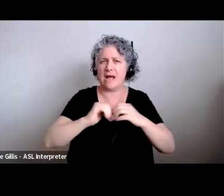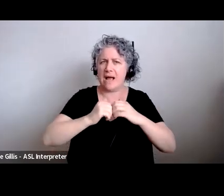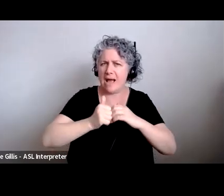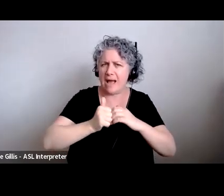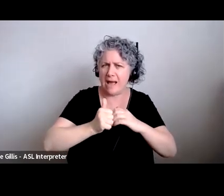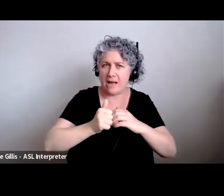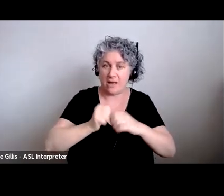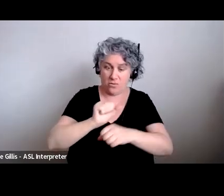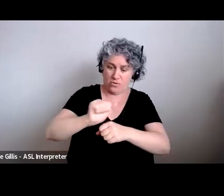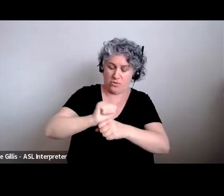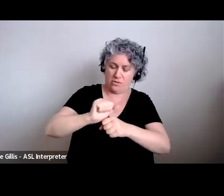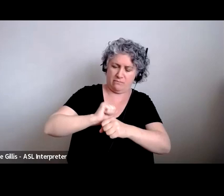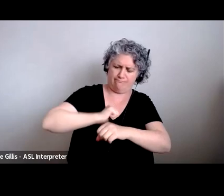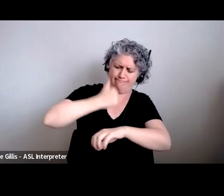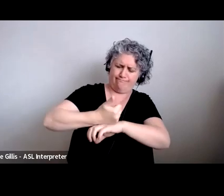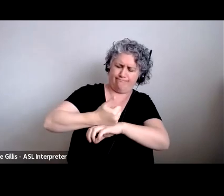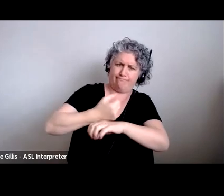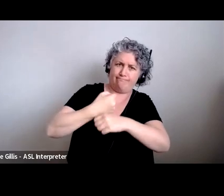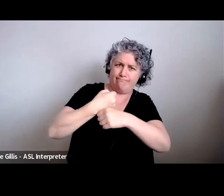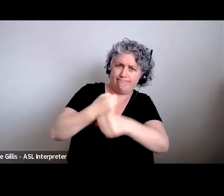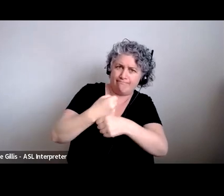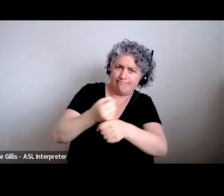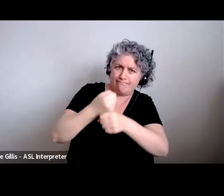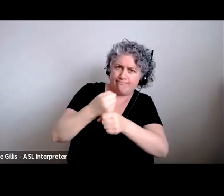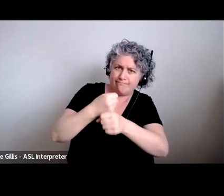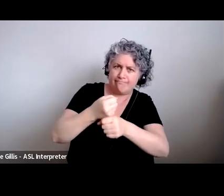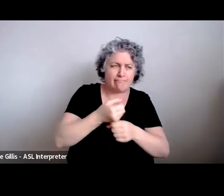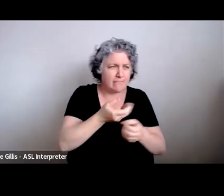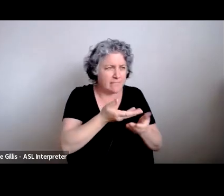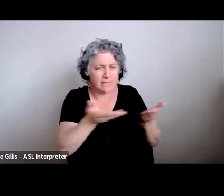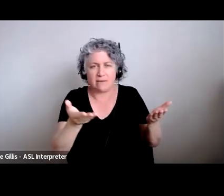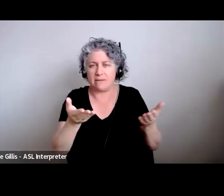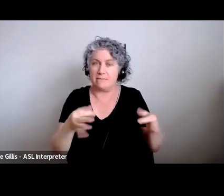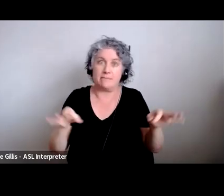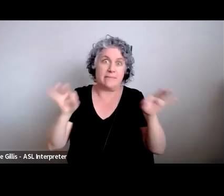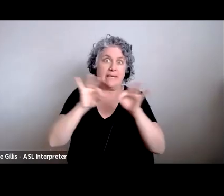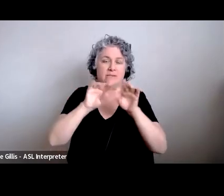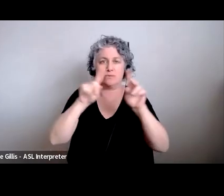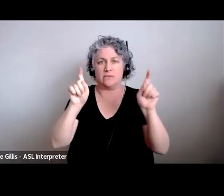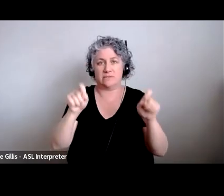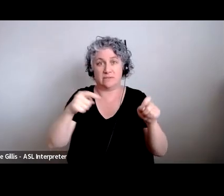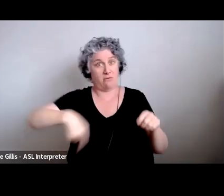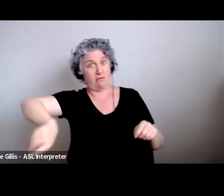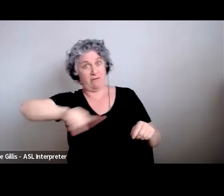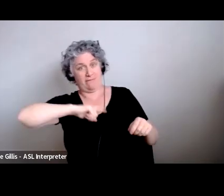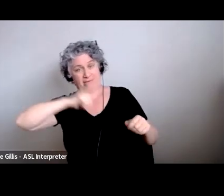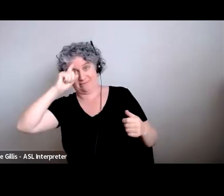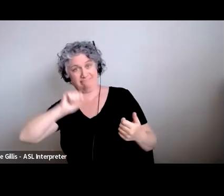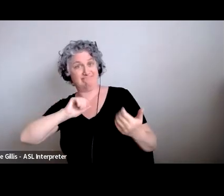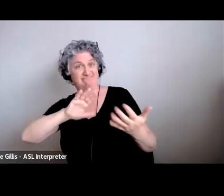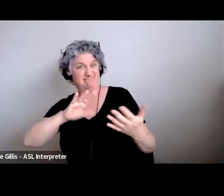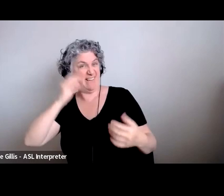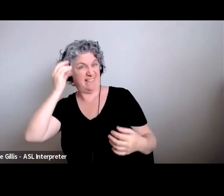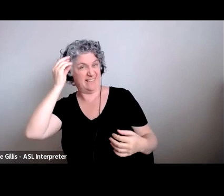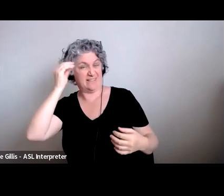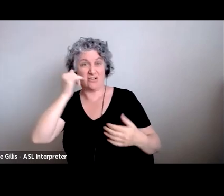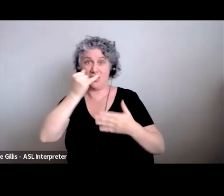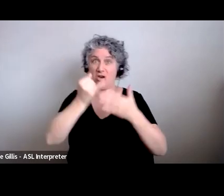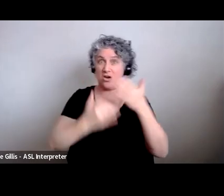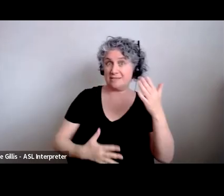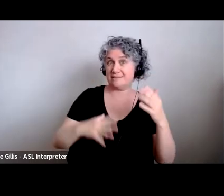those are all major questions that are facing all of us, I would suggest, as both artists and